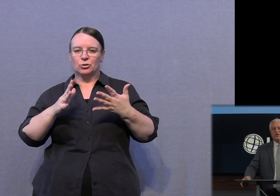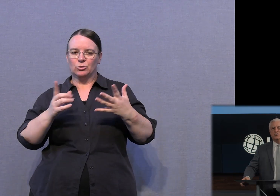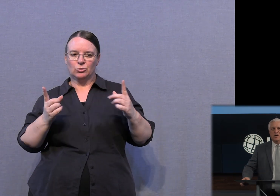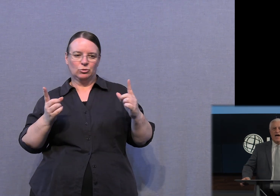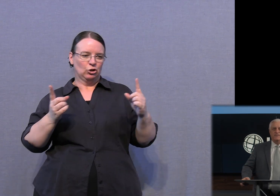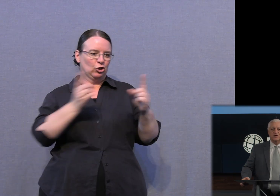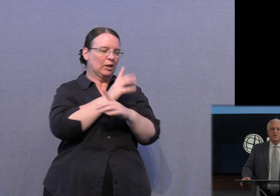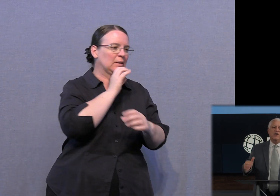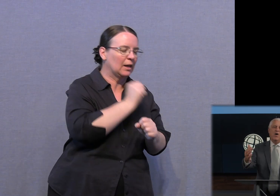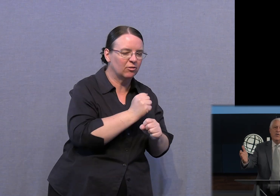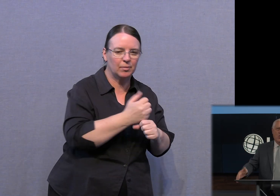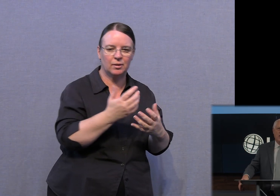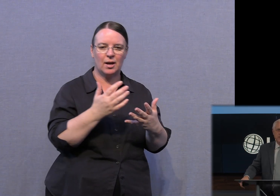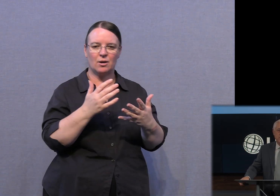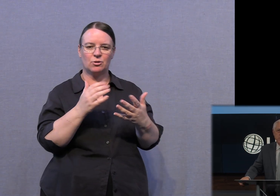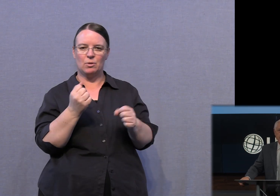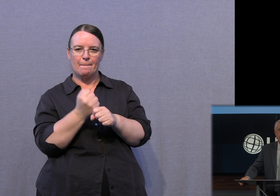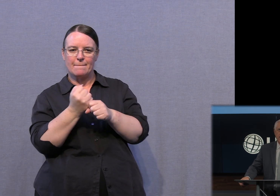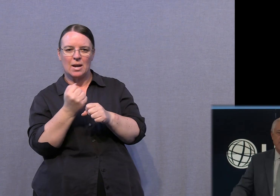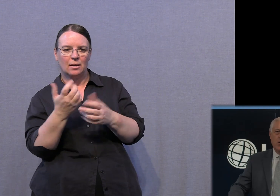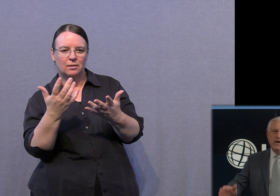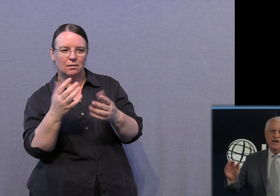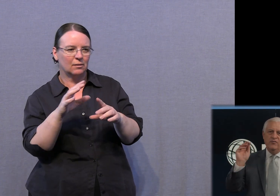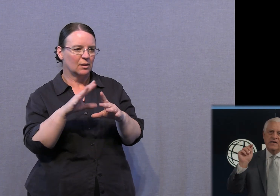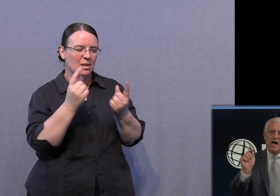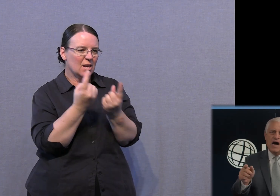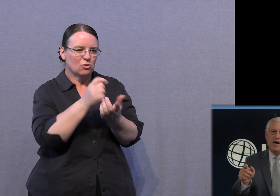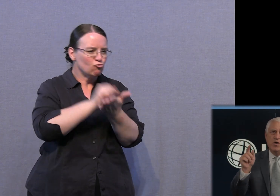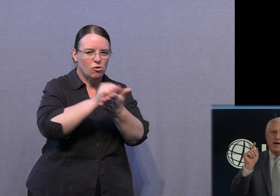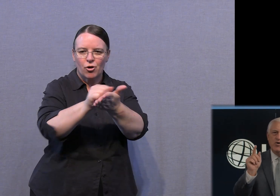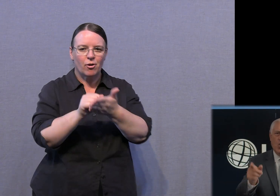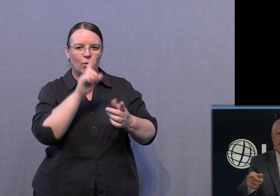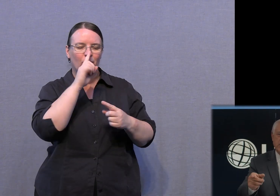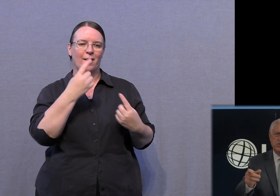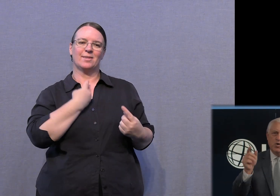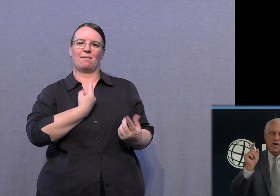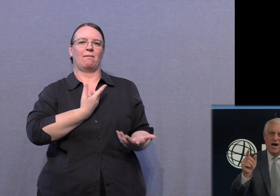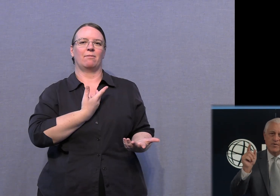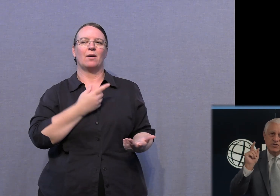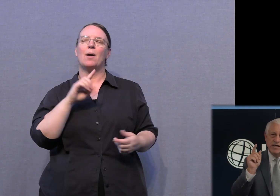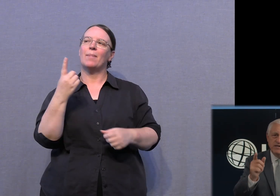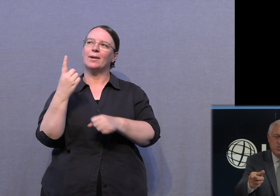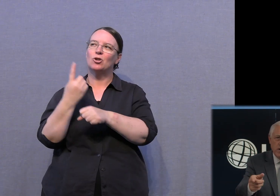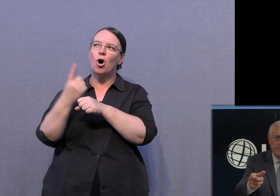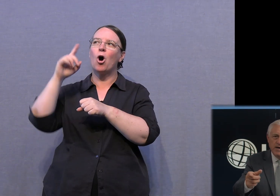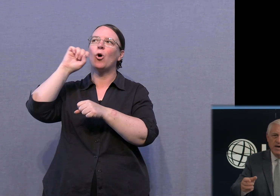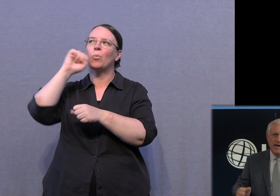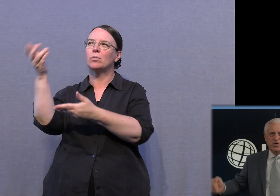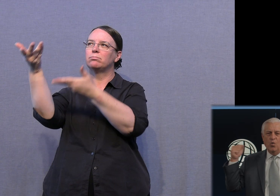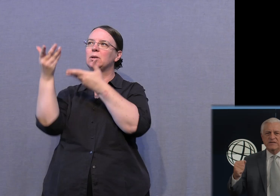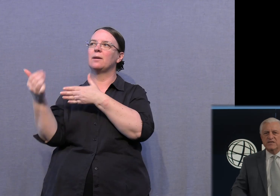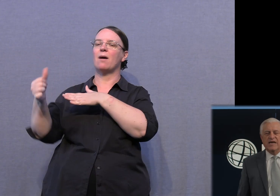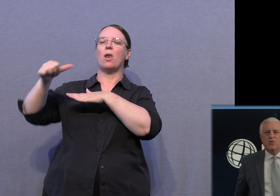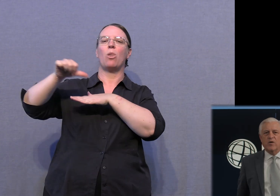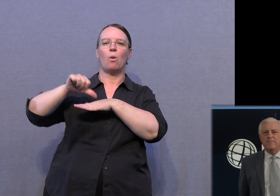or social life to get what we want, so to speak. But we know that God will anoint us to accomplish His will. And